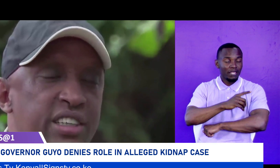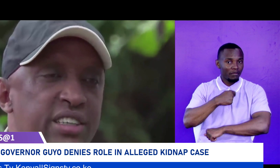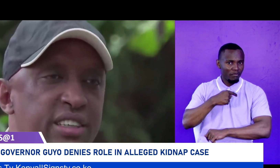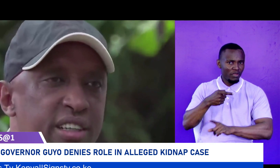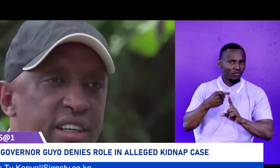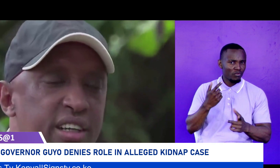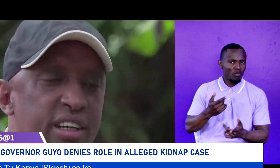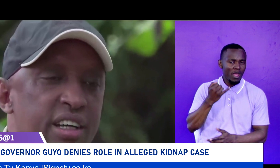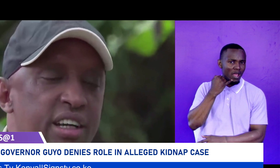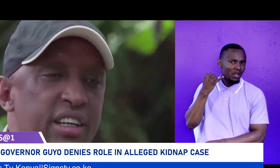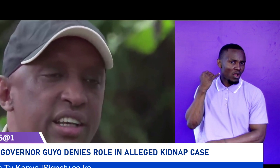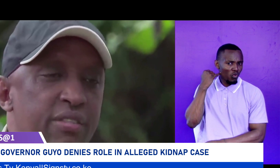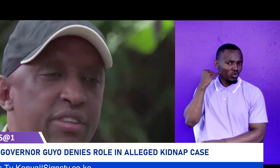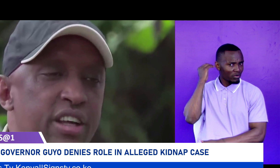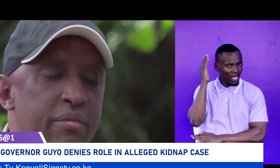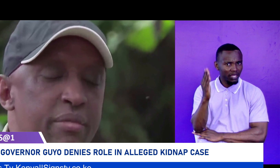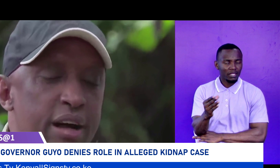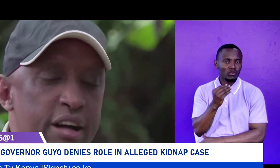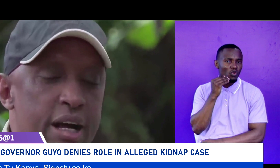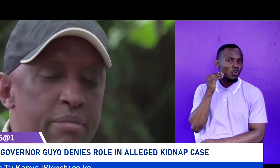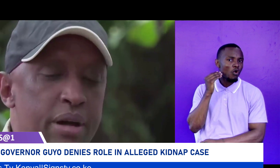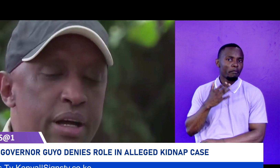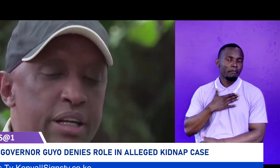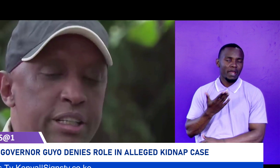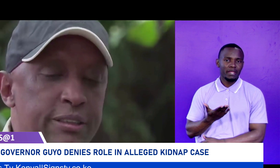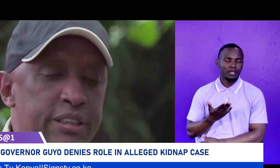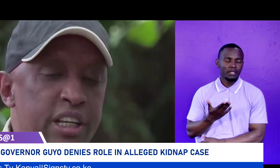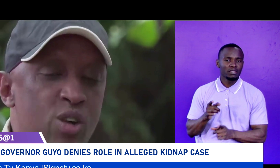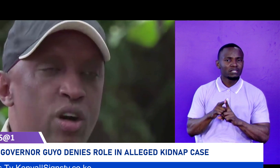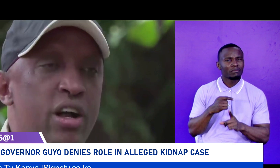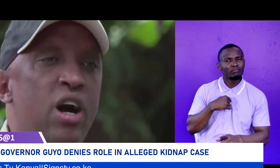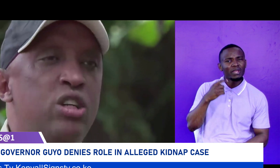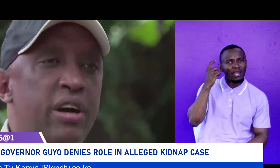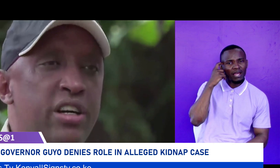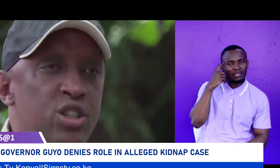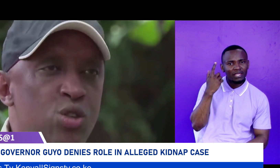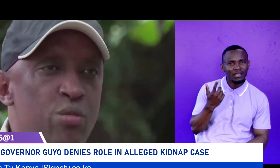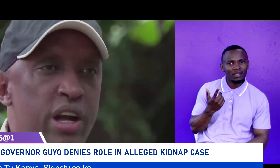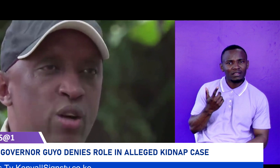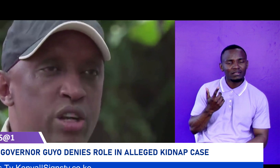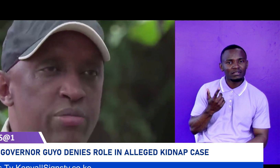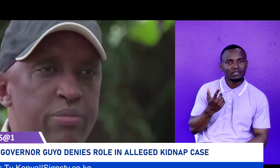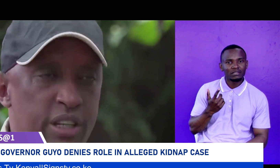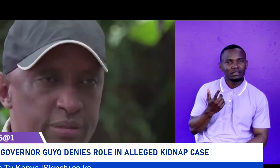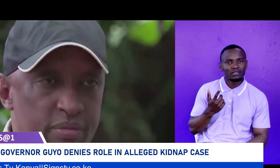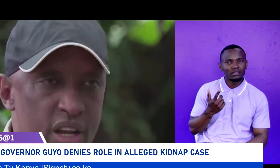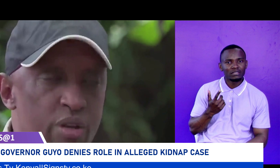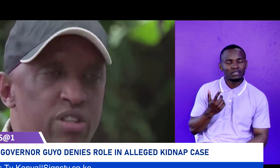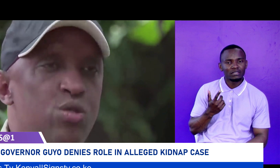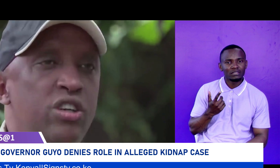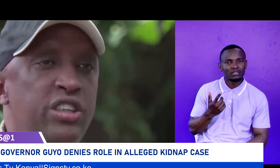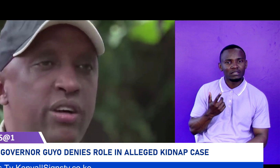straight. Na nafikiri kama nilikuwa Outback, ni jukumu ya ODPP aweze kuonesha